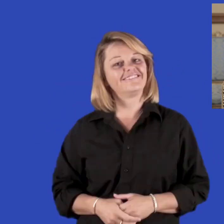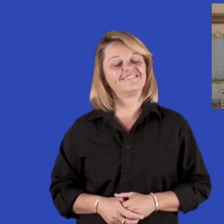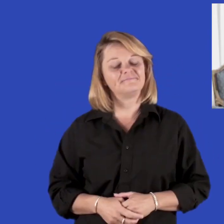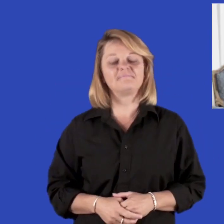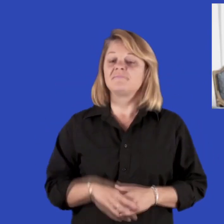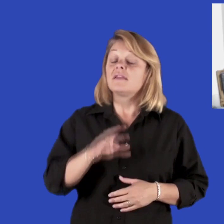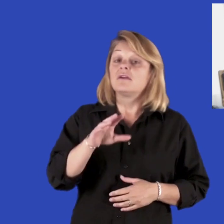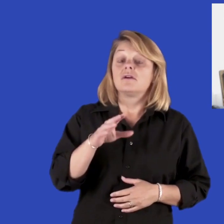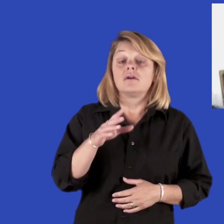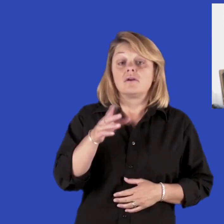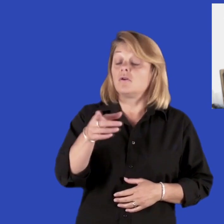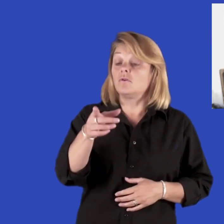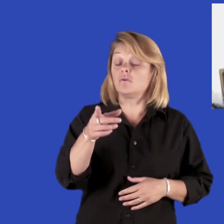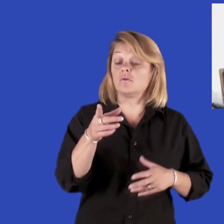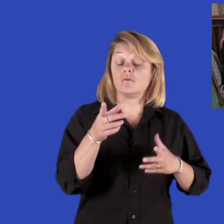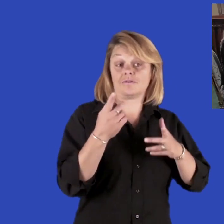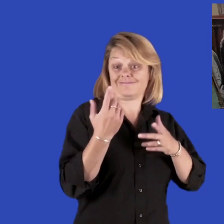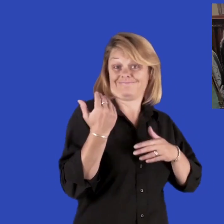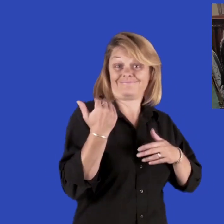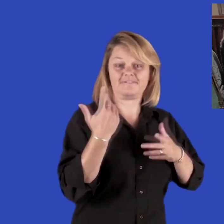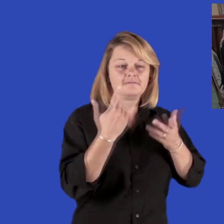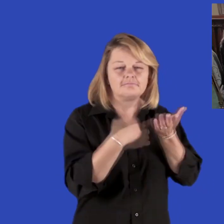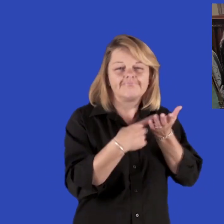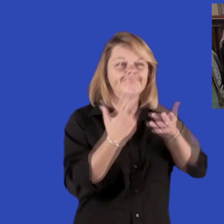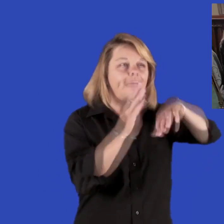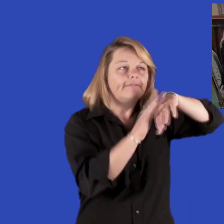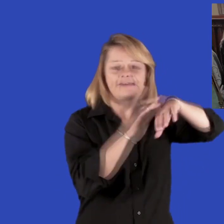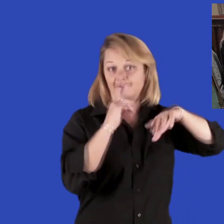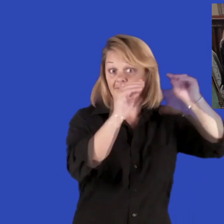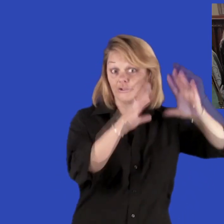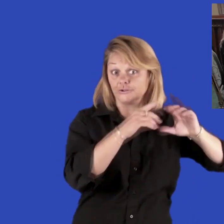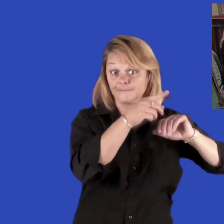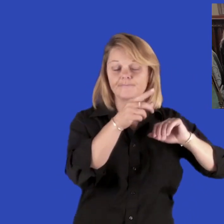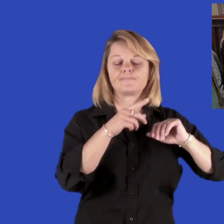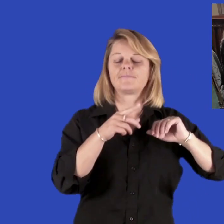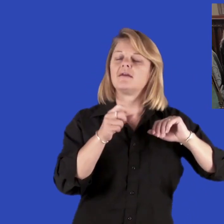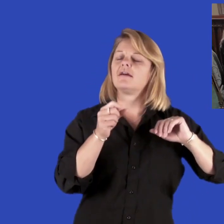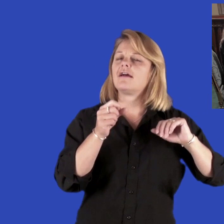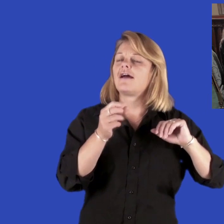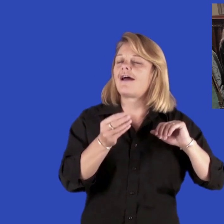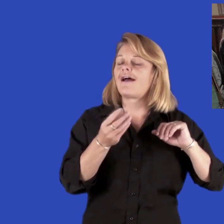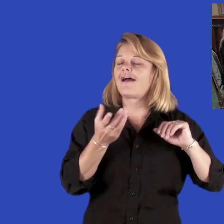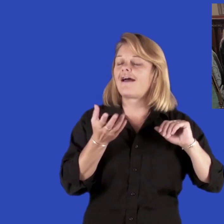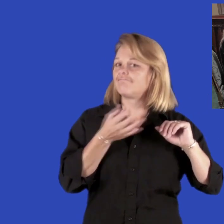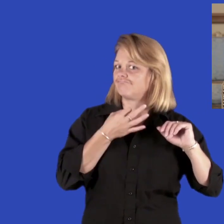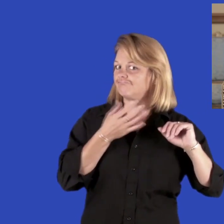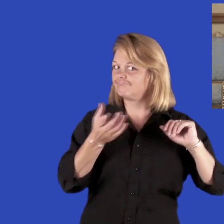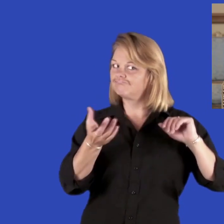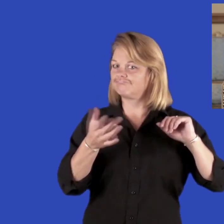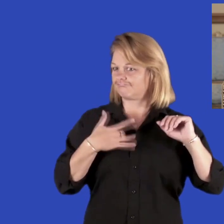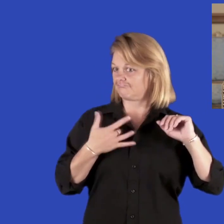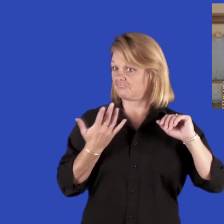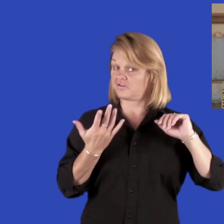else. I'm gifted in a certain way. Yeah. Which I find is quite inspirational, that they would never let whatever disability they're dealing with